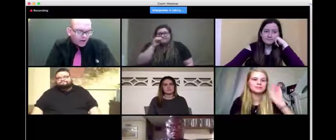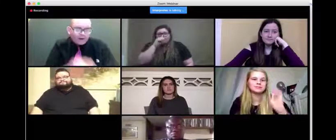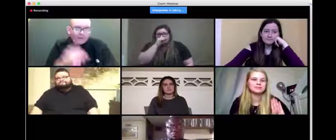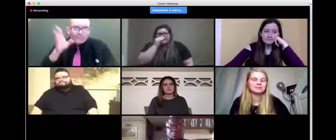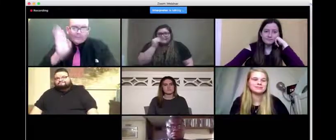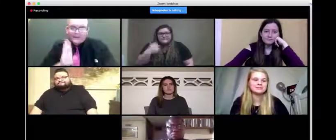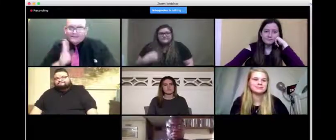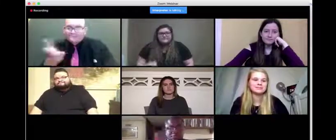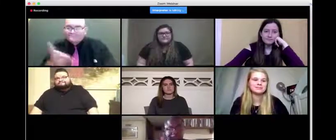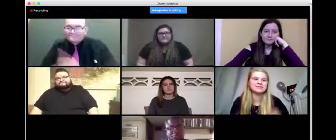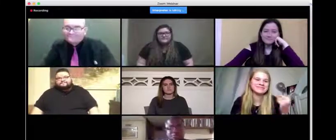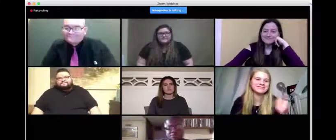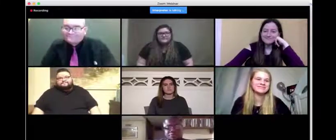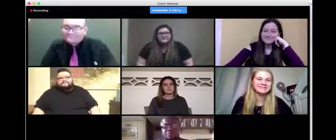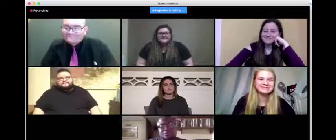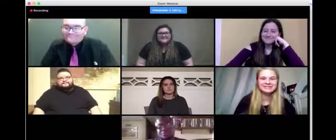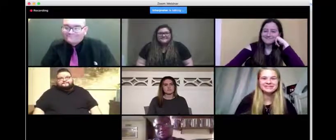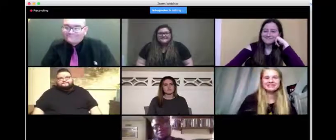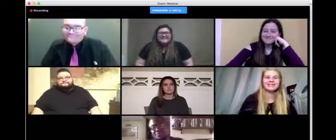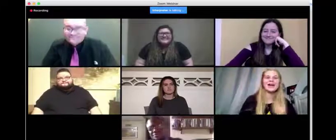Yeah, I notice a pattern.